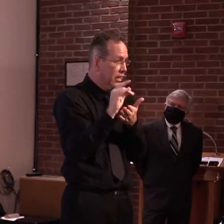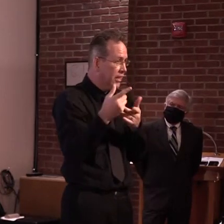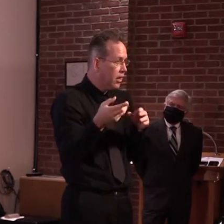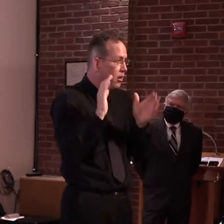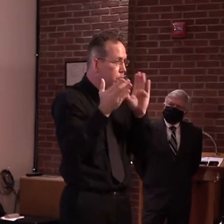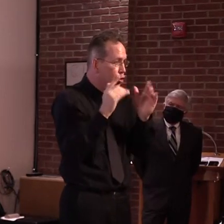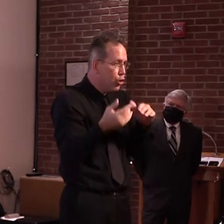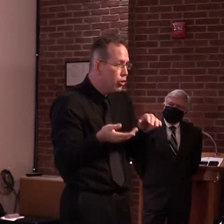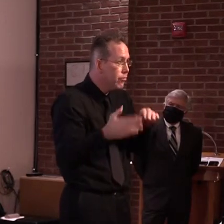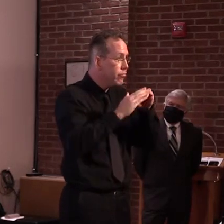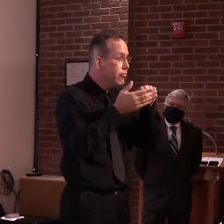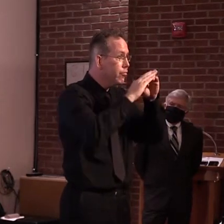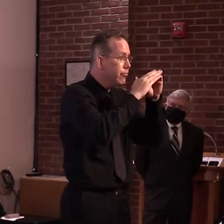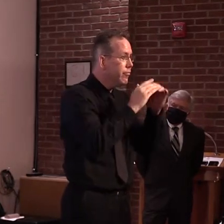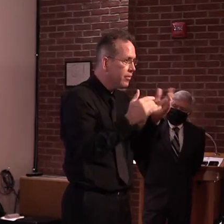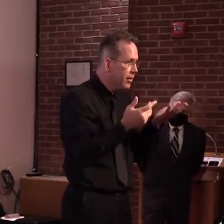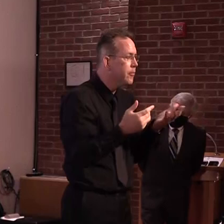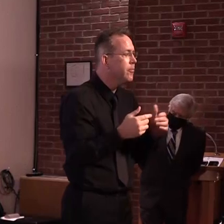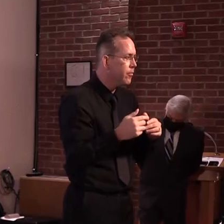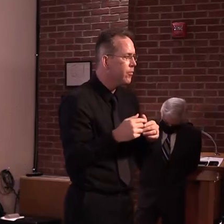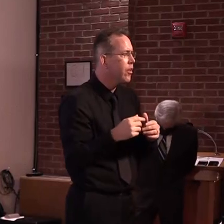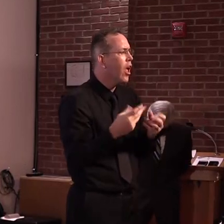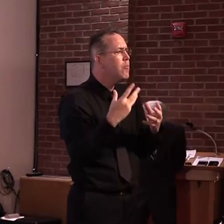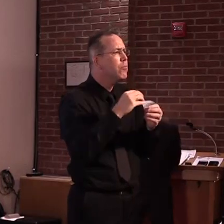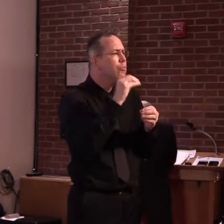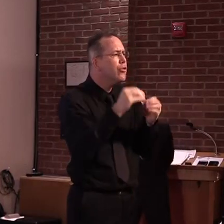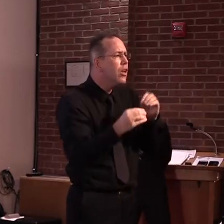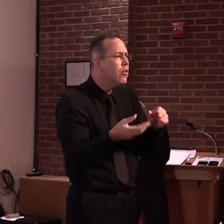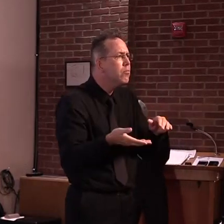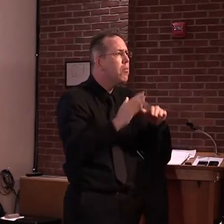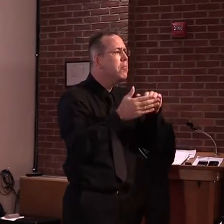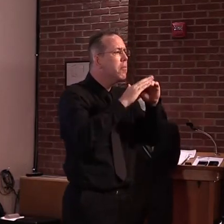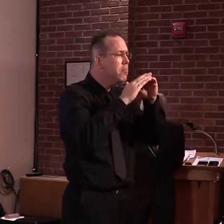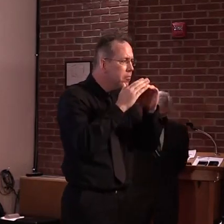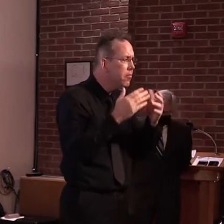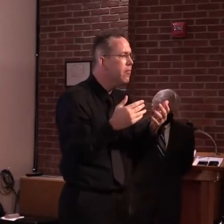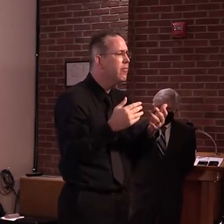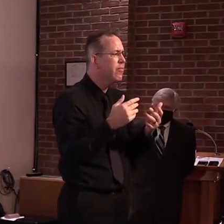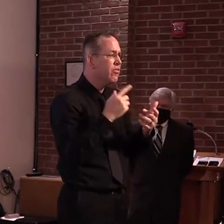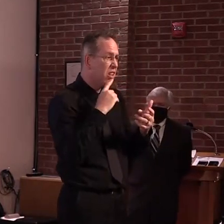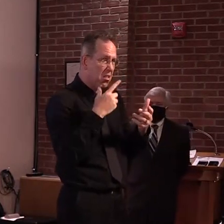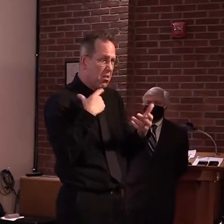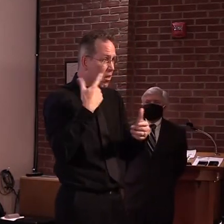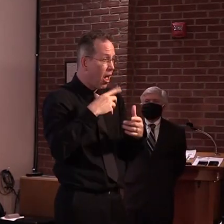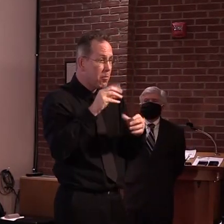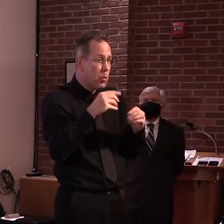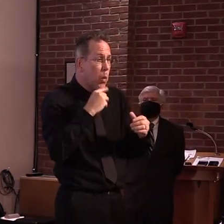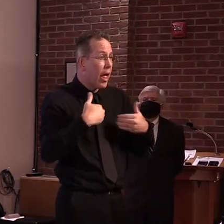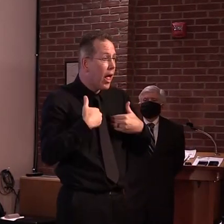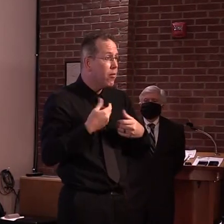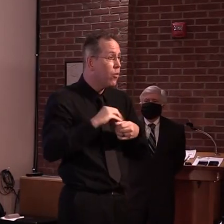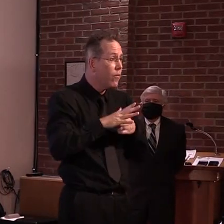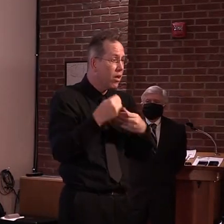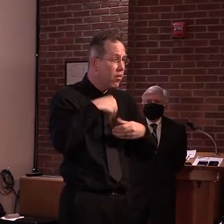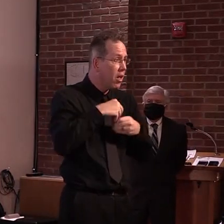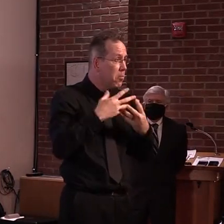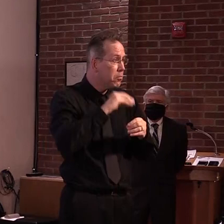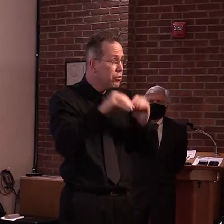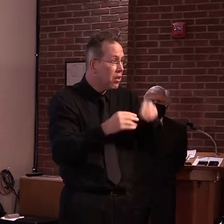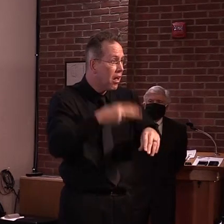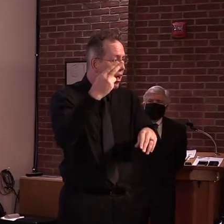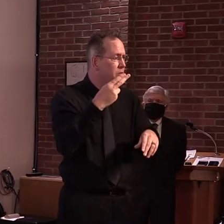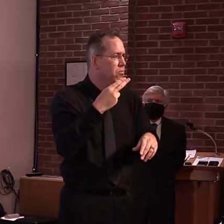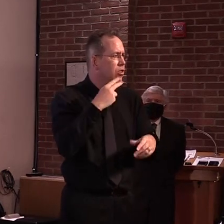data does get skewed by these factors, it's important to look, I think, more globally and holistically at some of these more stable factors,